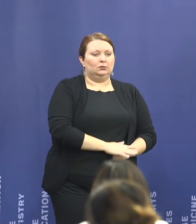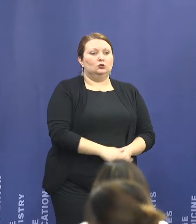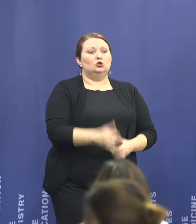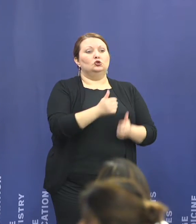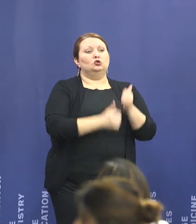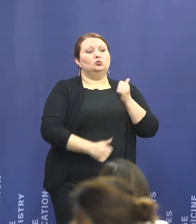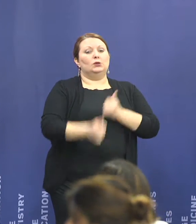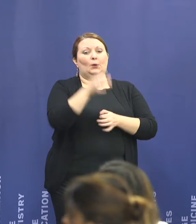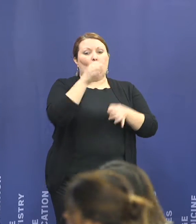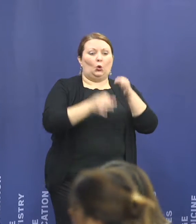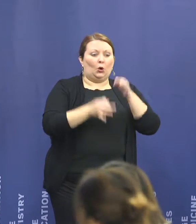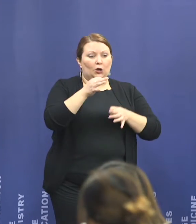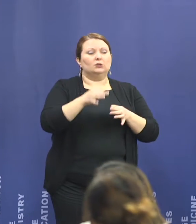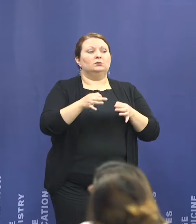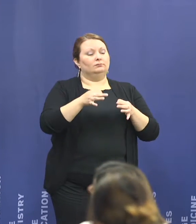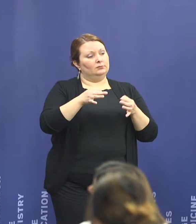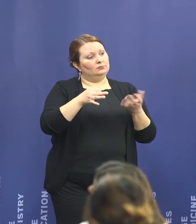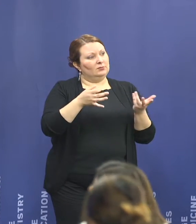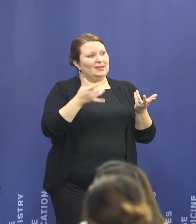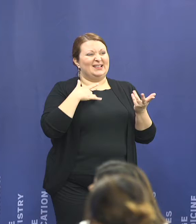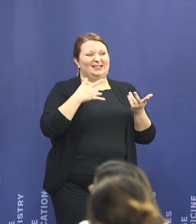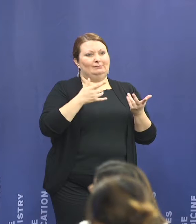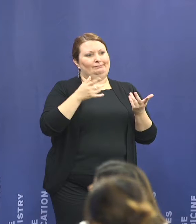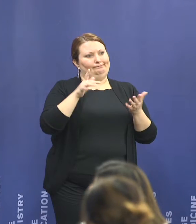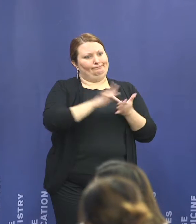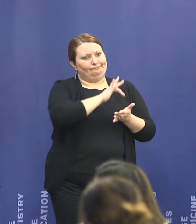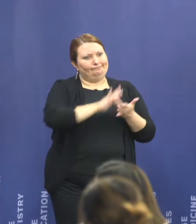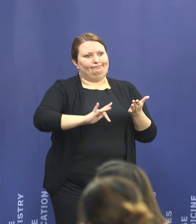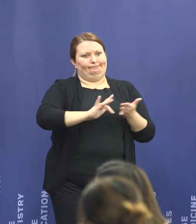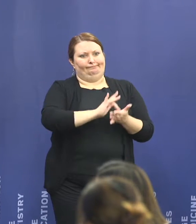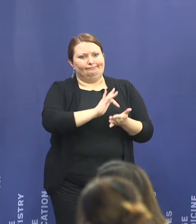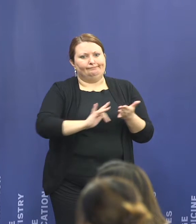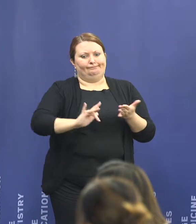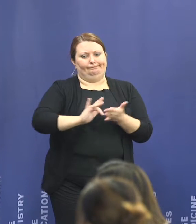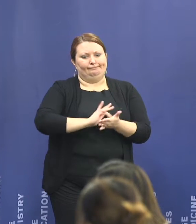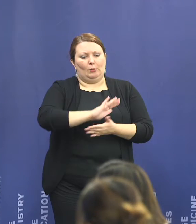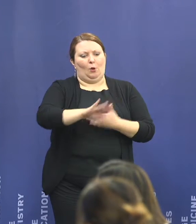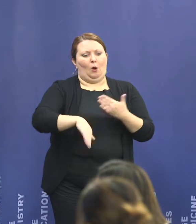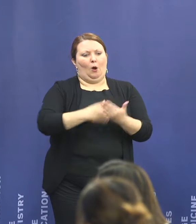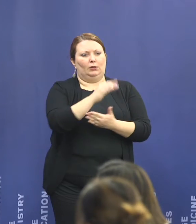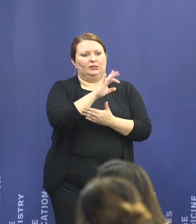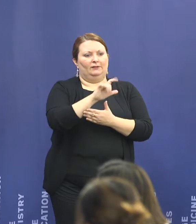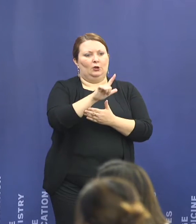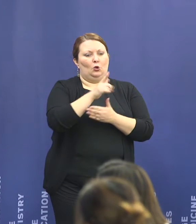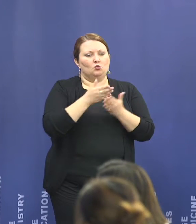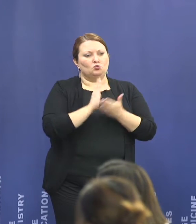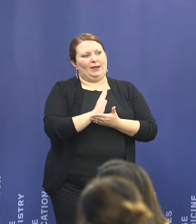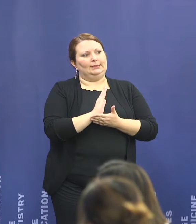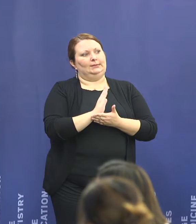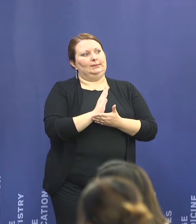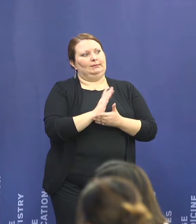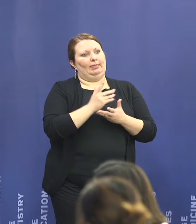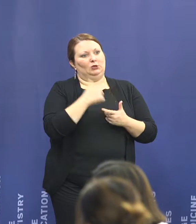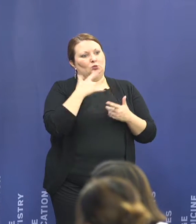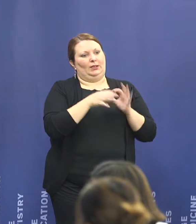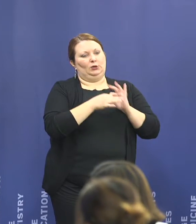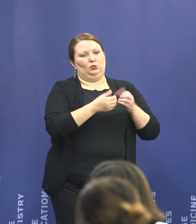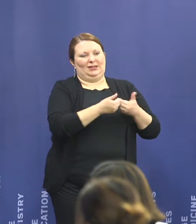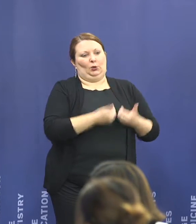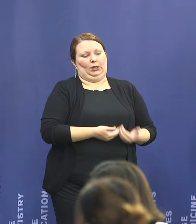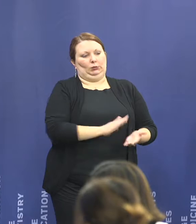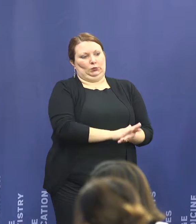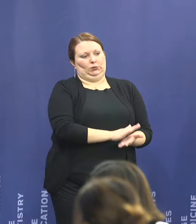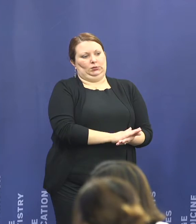are undoing all of the civil rights legislation for desegregating our schools. We have